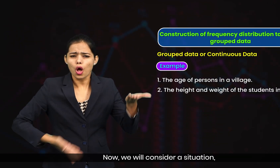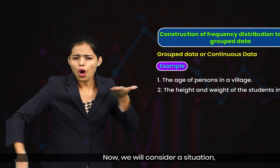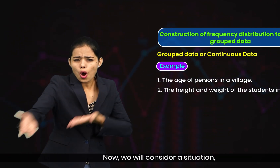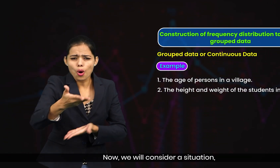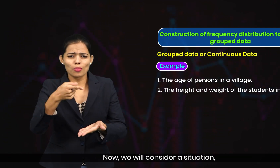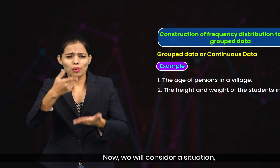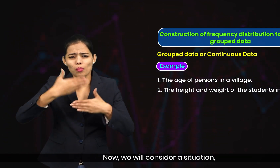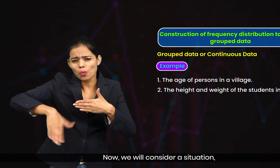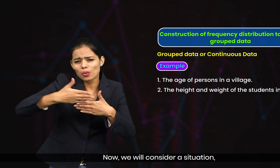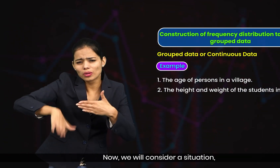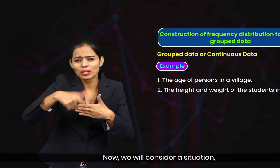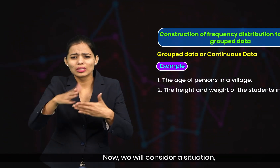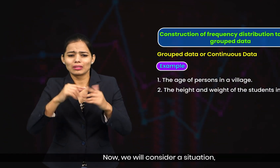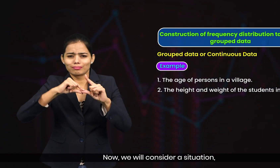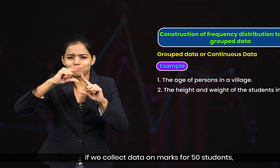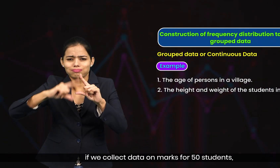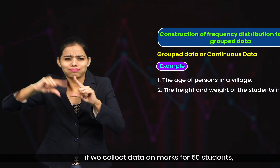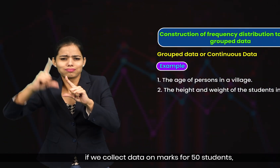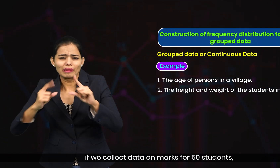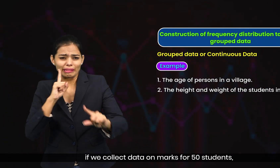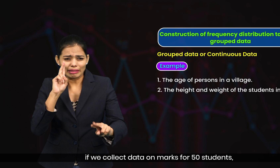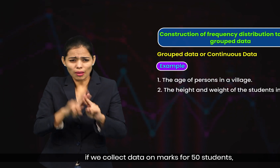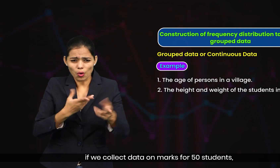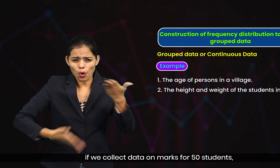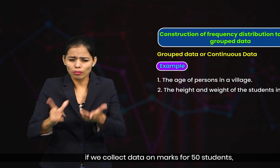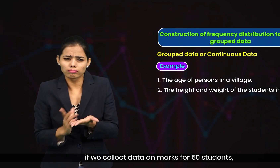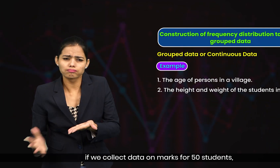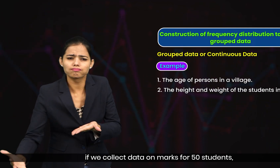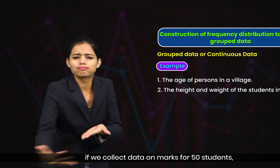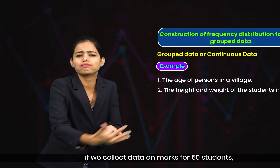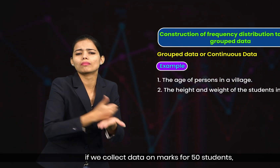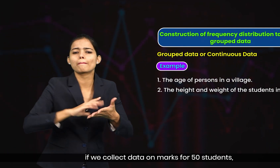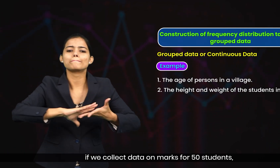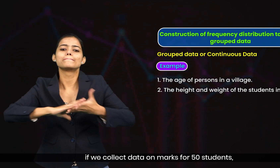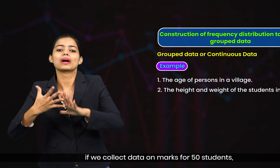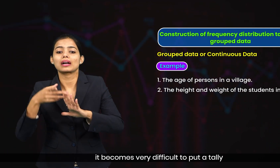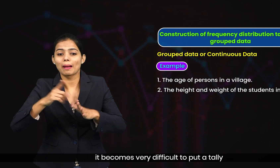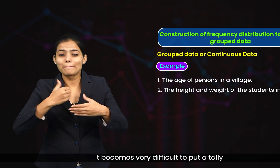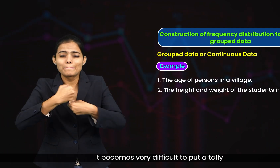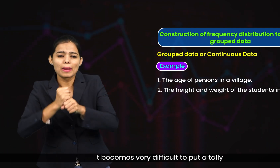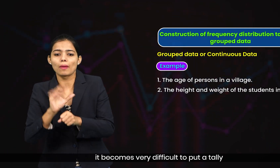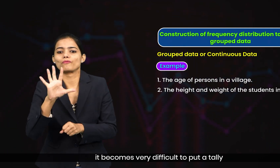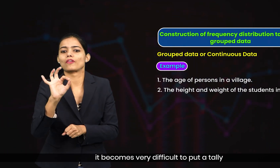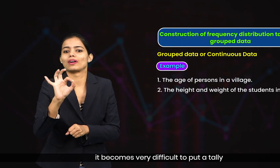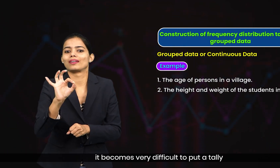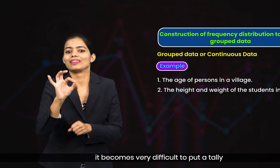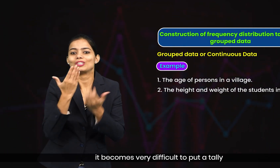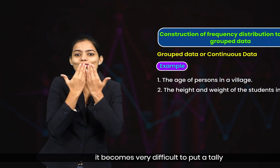Now, we will consider a situation. If we collect data on marks for 50 students, it becomes very difficult to put